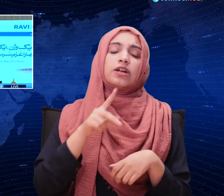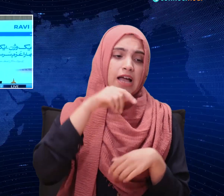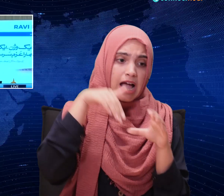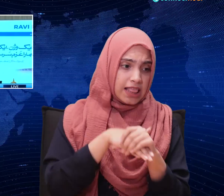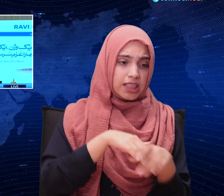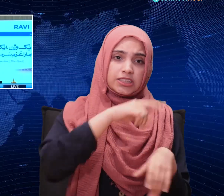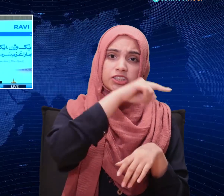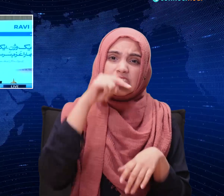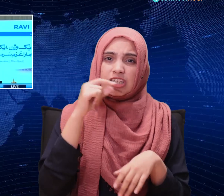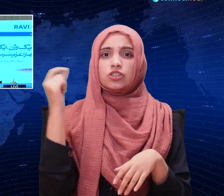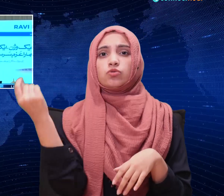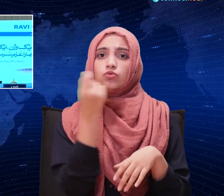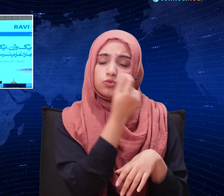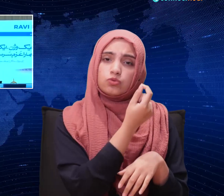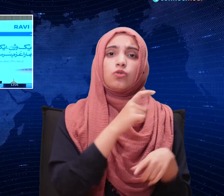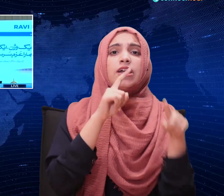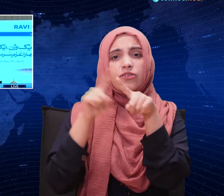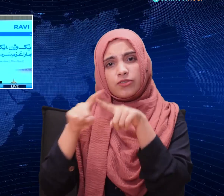for a select class, he added.